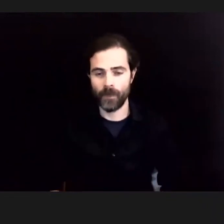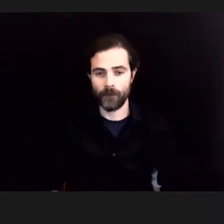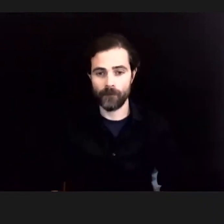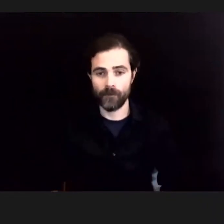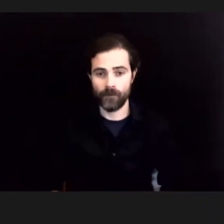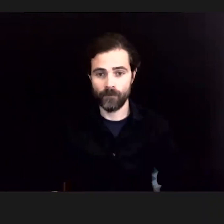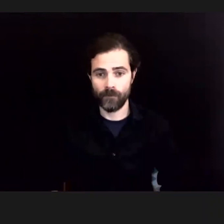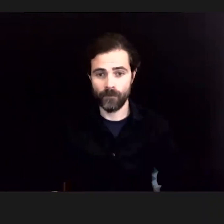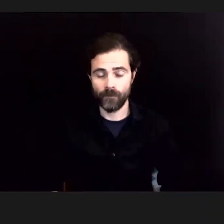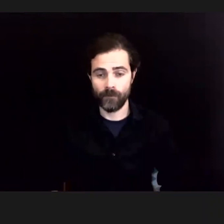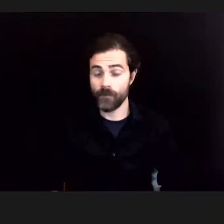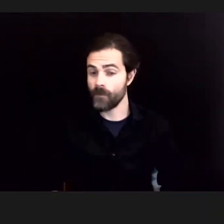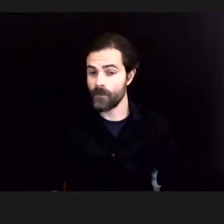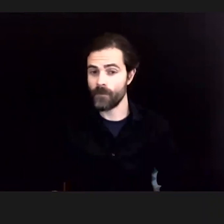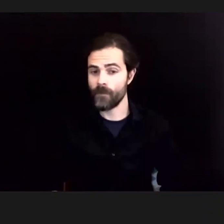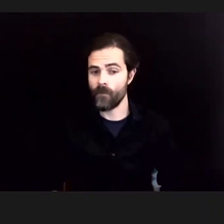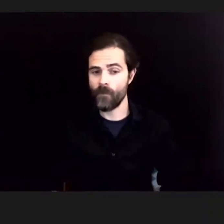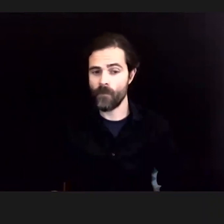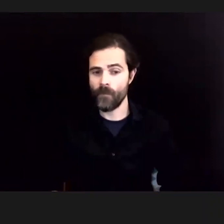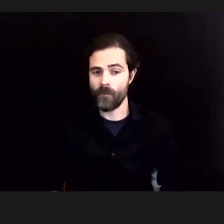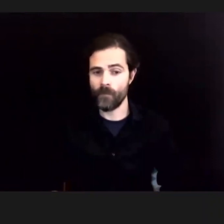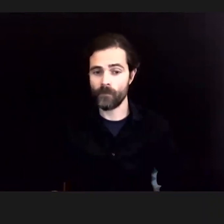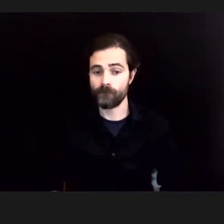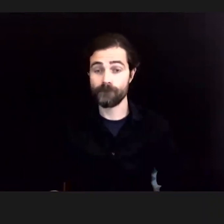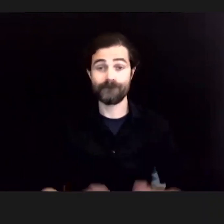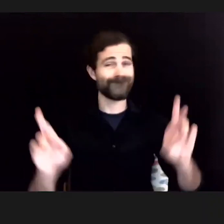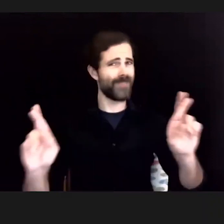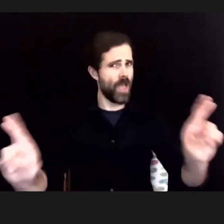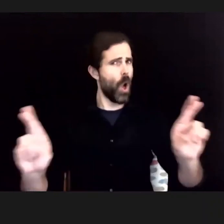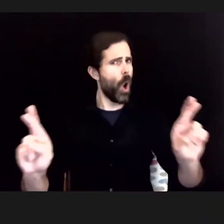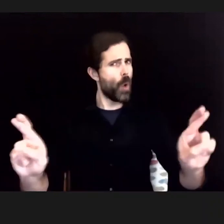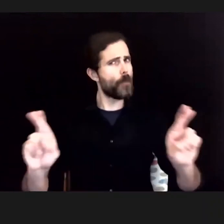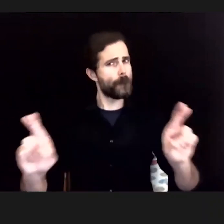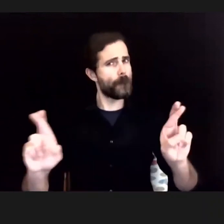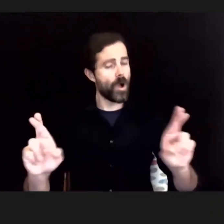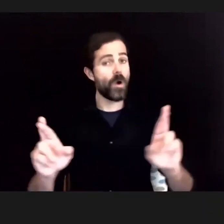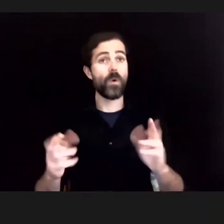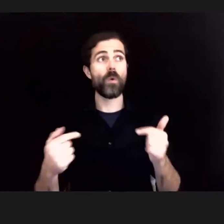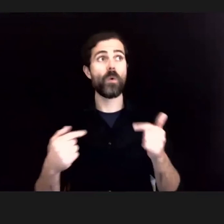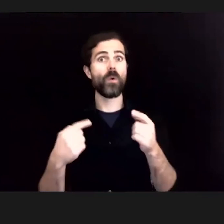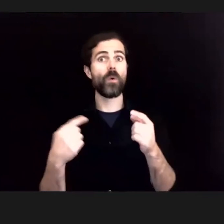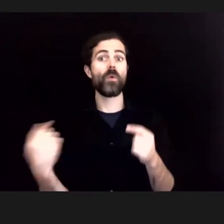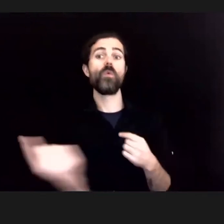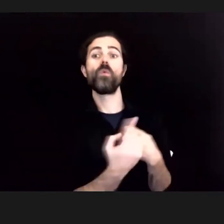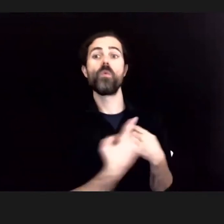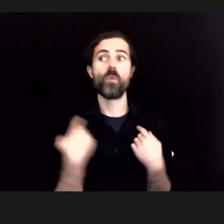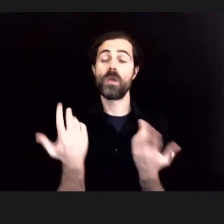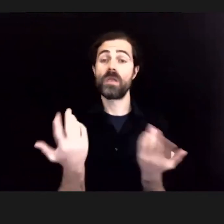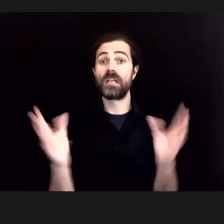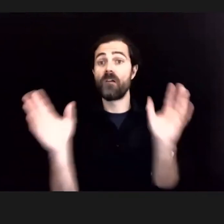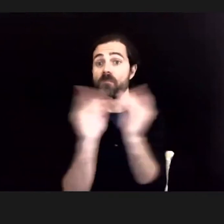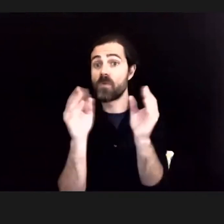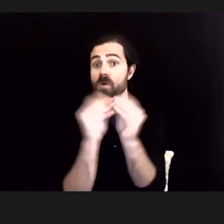platform. I hope we can meet again in the following